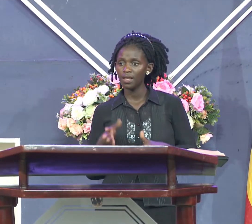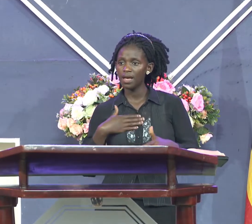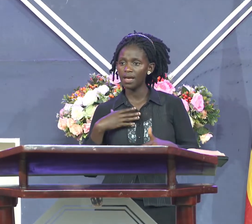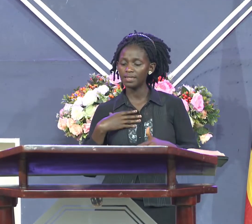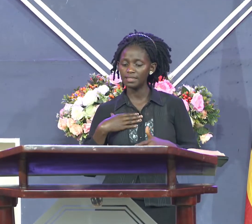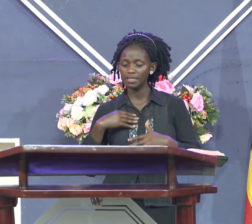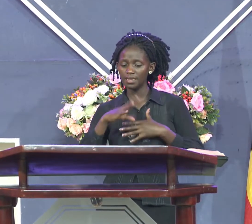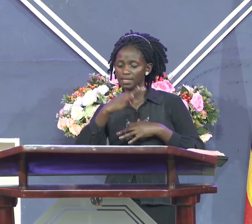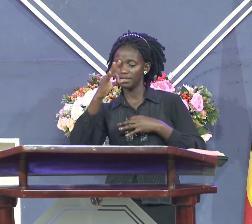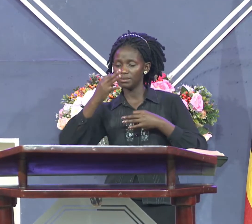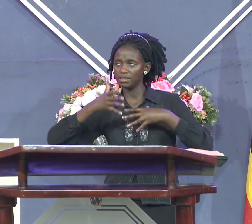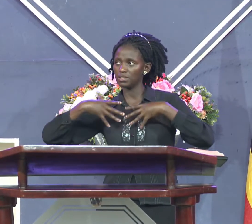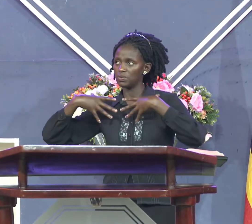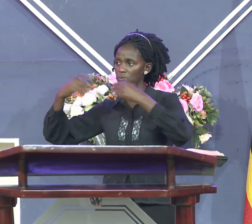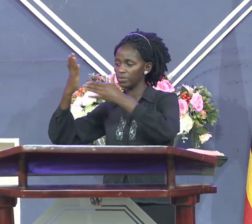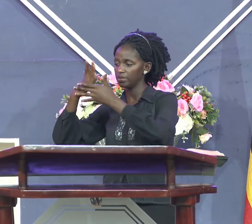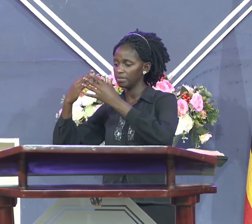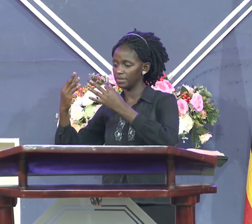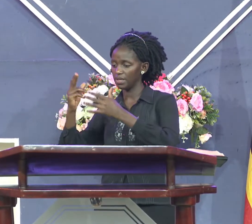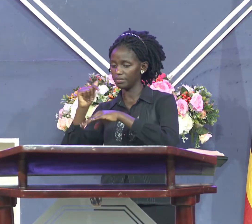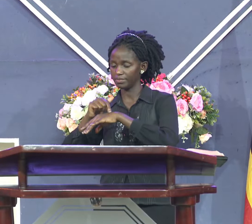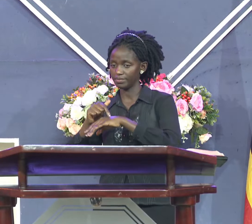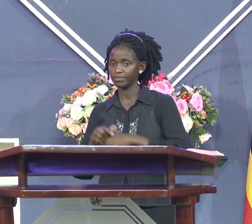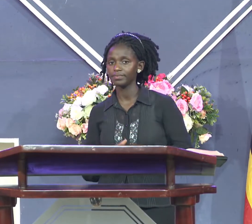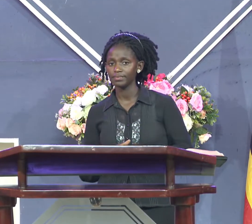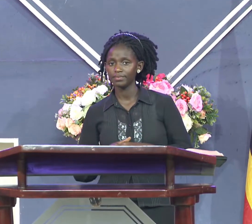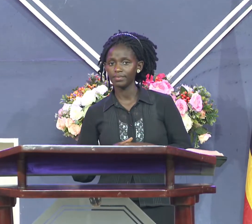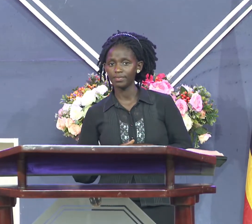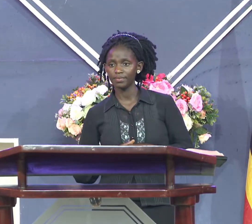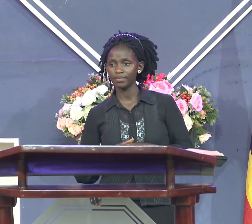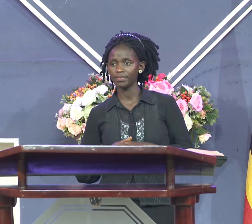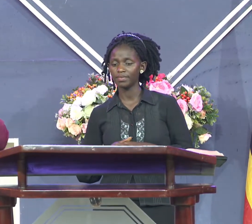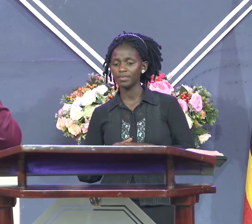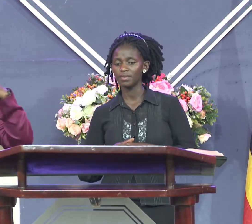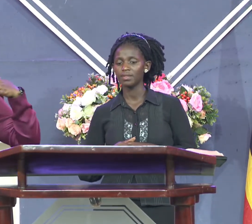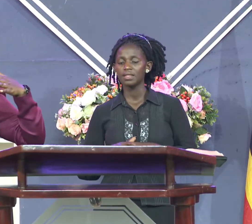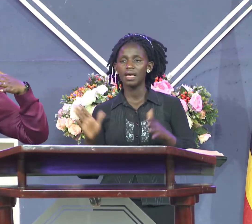bedroom. But I was taken away just for a few minutes.